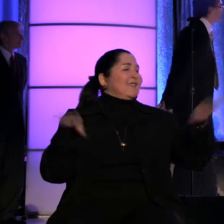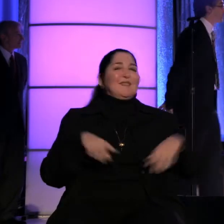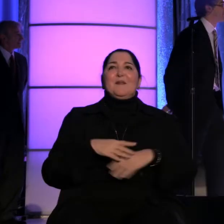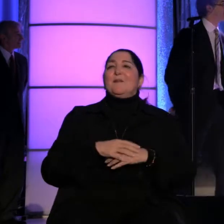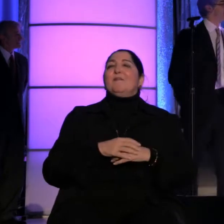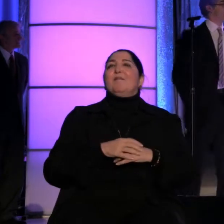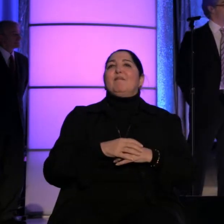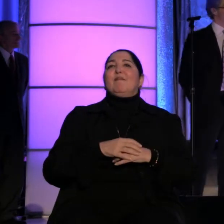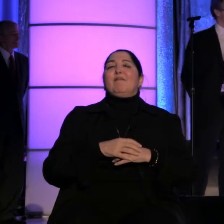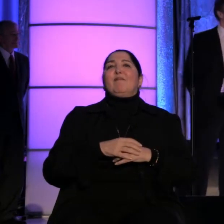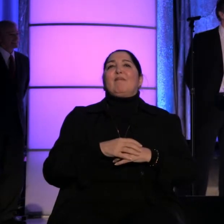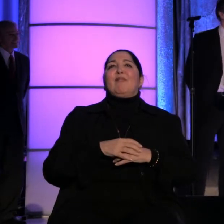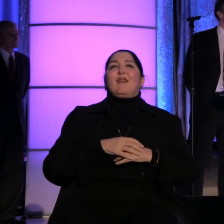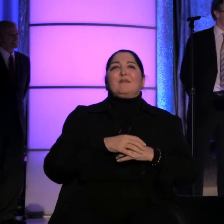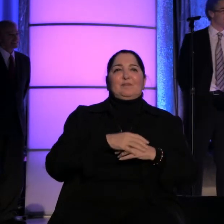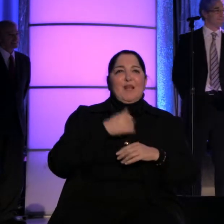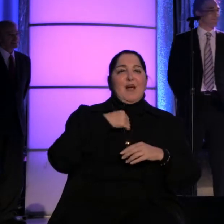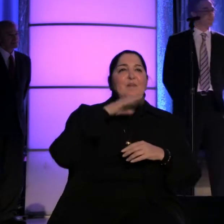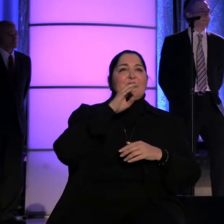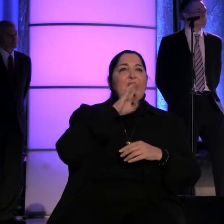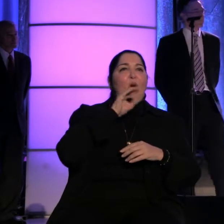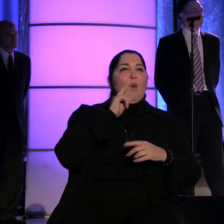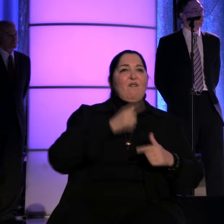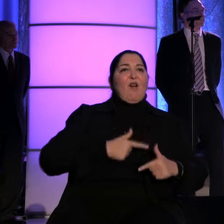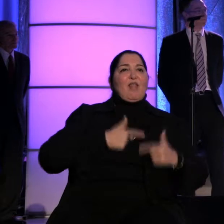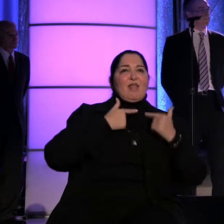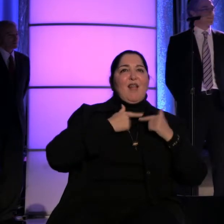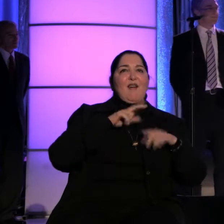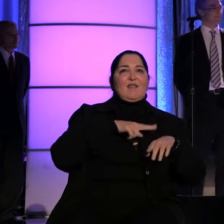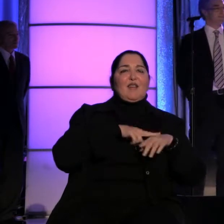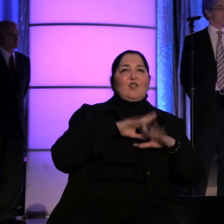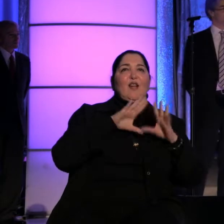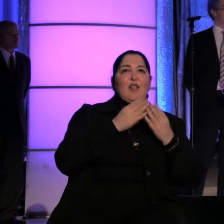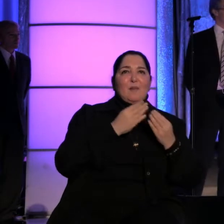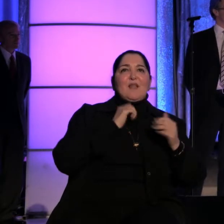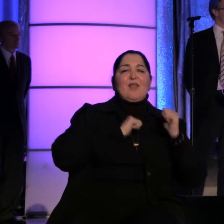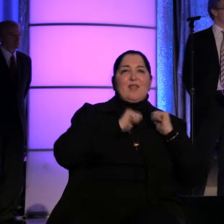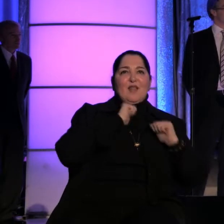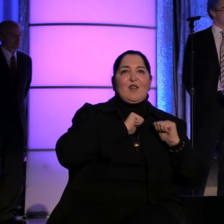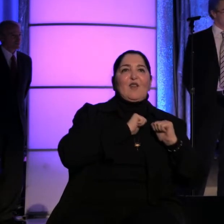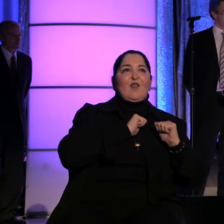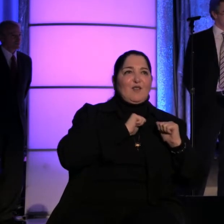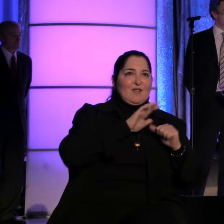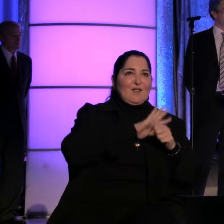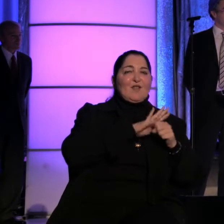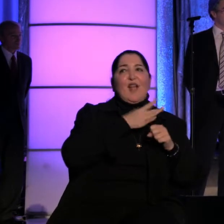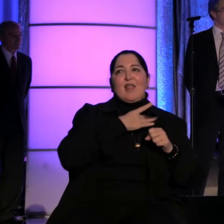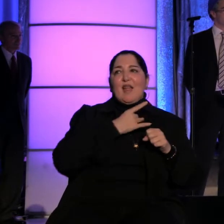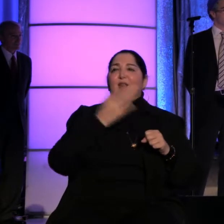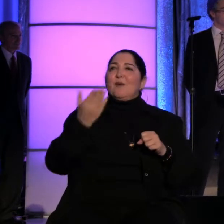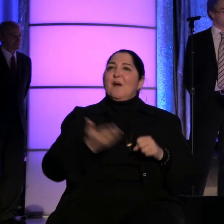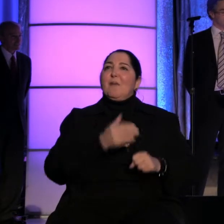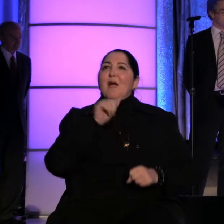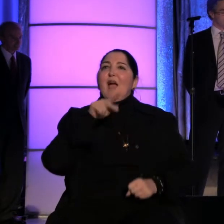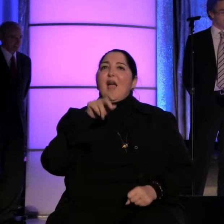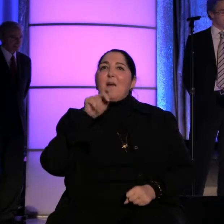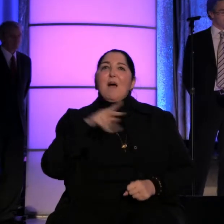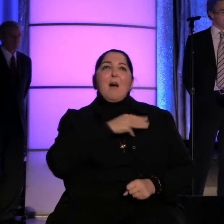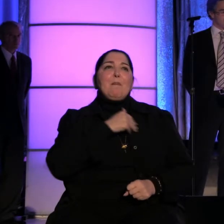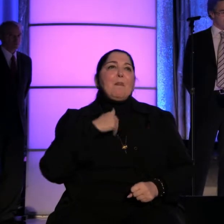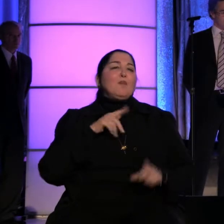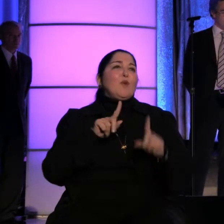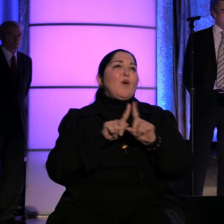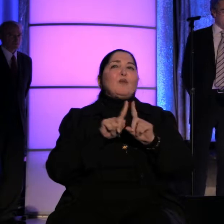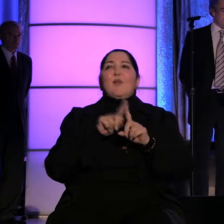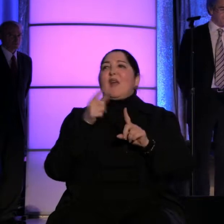My name's Ron Bensian. I'm CEO of Live Nation Clubs and Theater Division, and I'd like to welcome the APAP members, as well as a lot of the agents